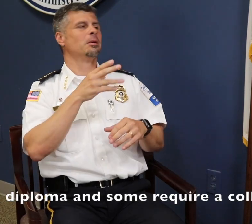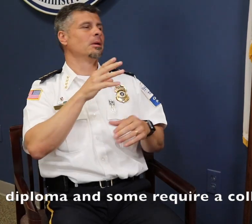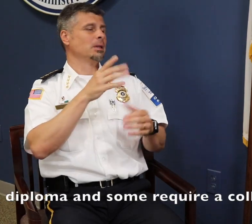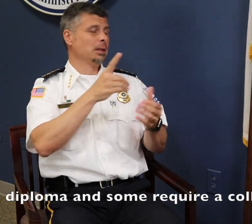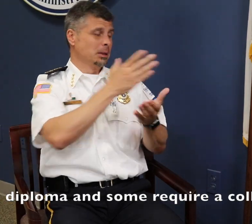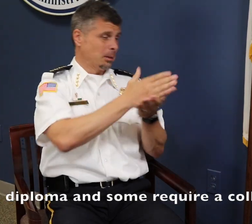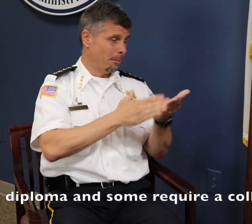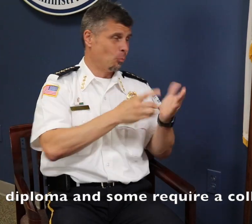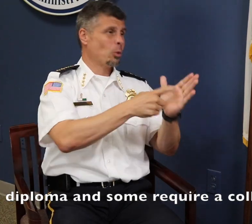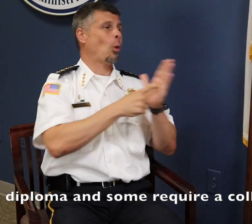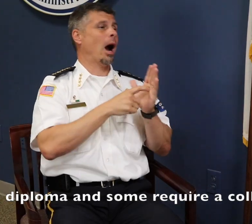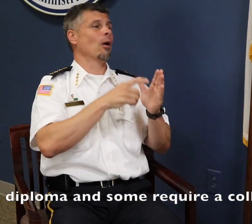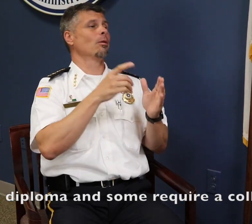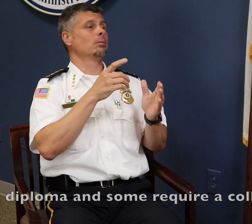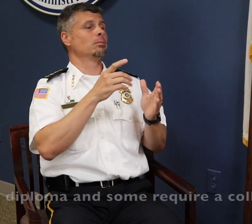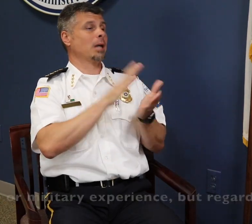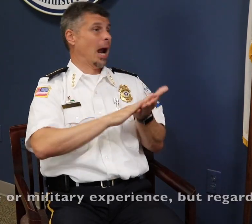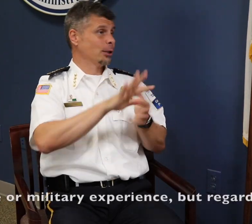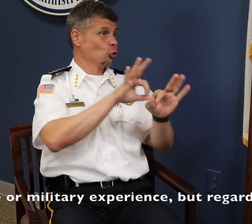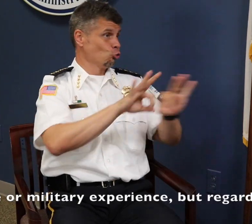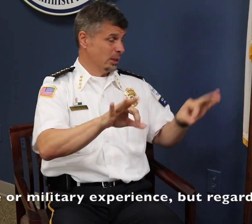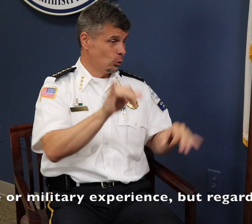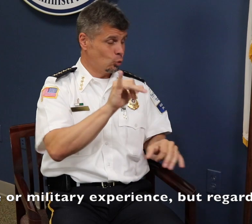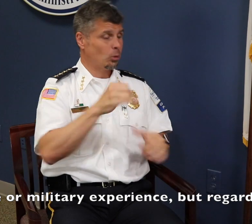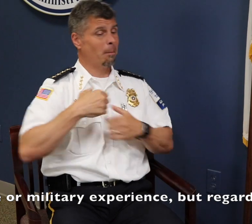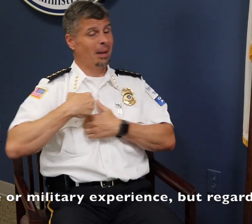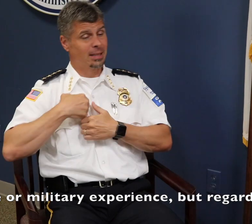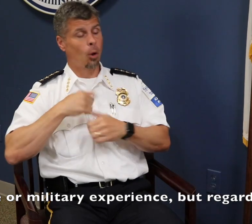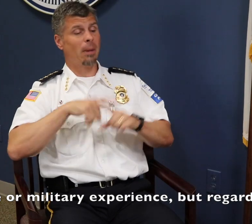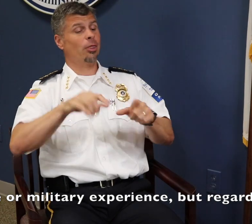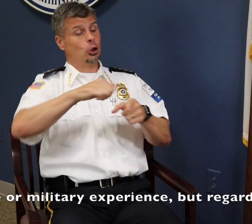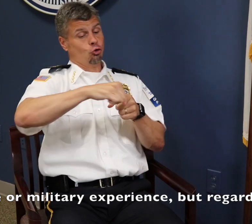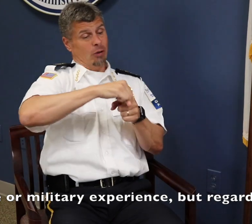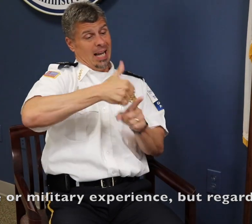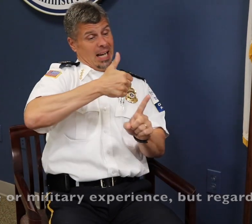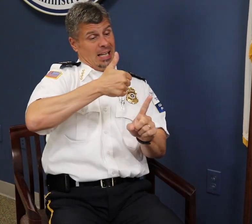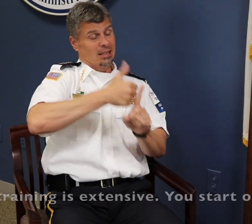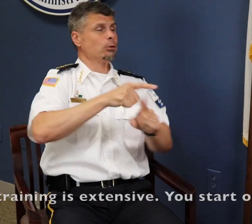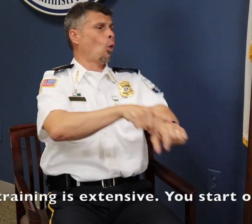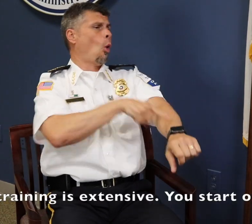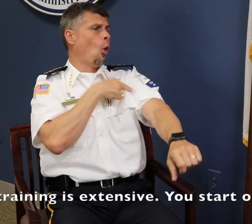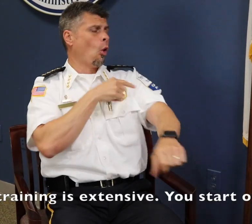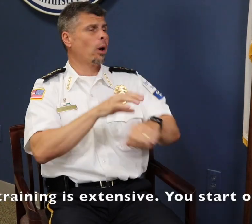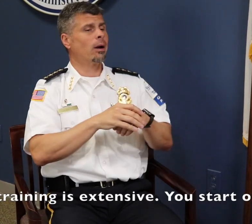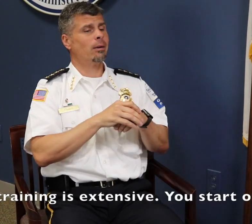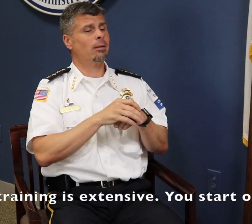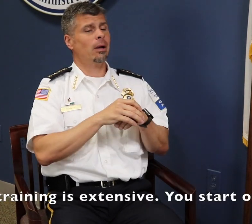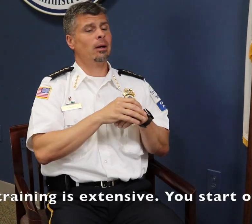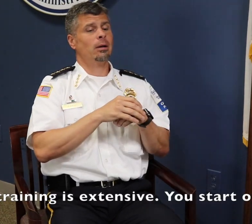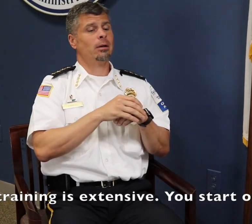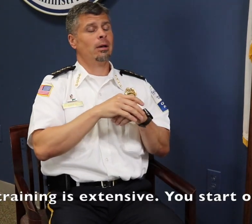some require a college degree or military experience, but regardless, the training is extensive.